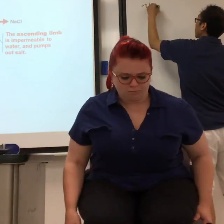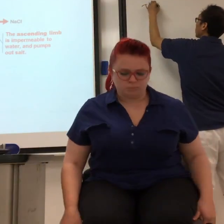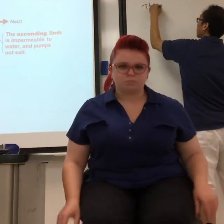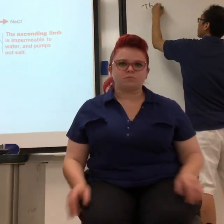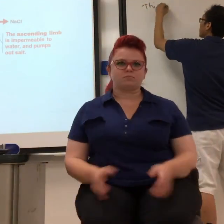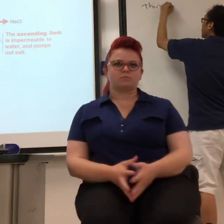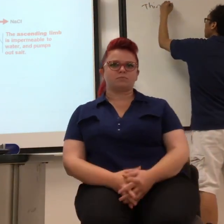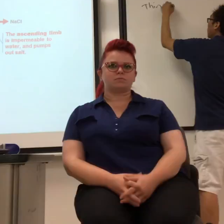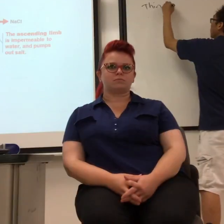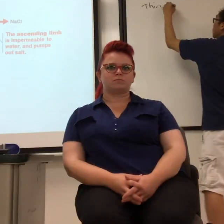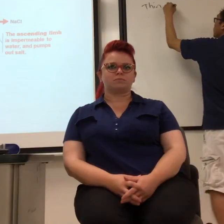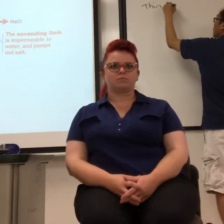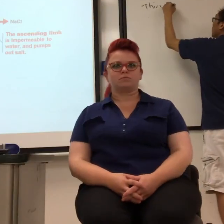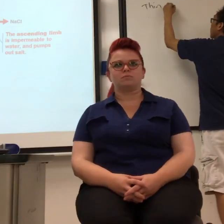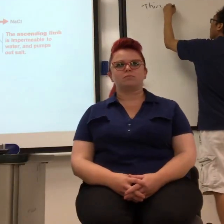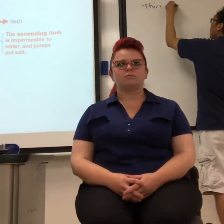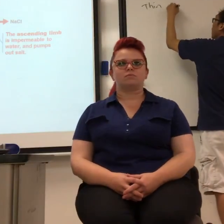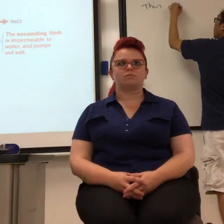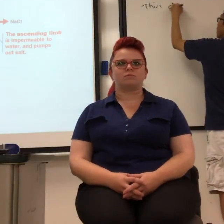or thin descending limb.